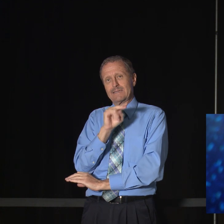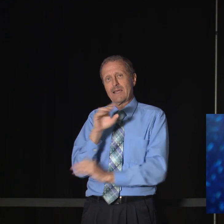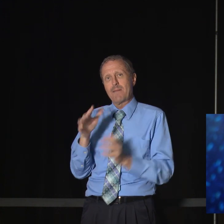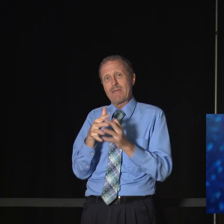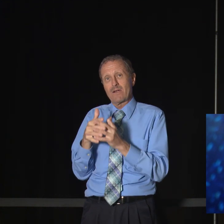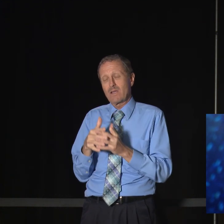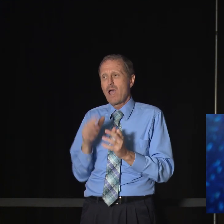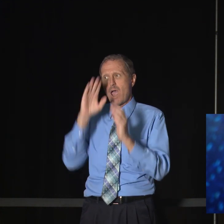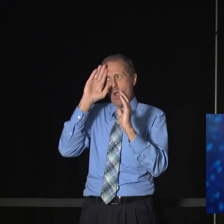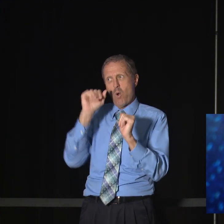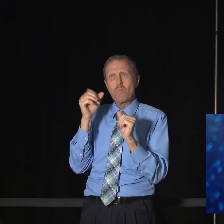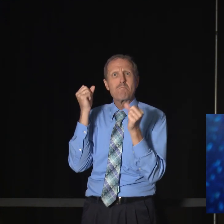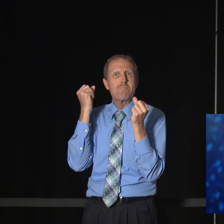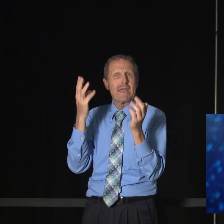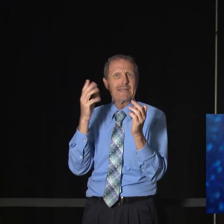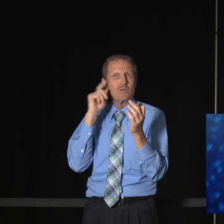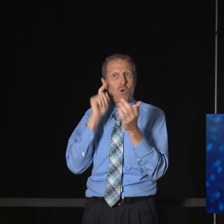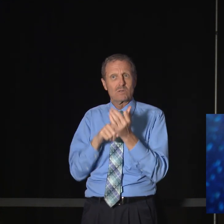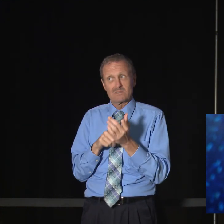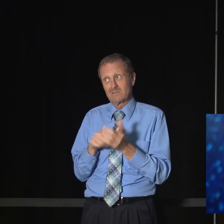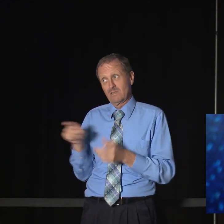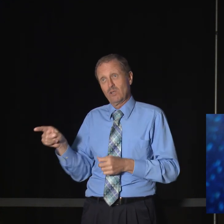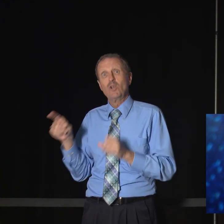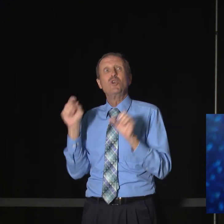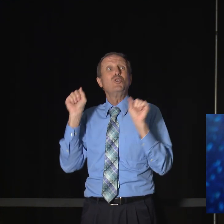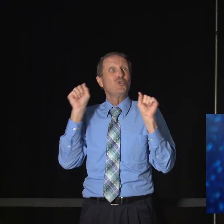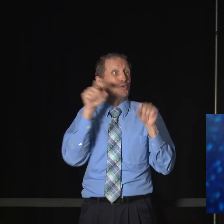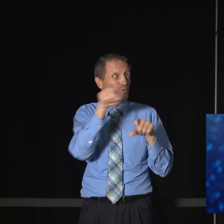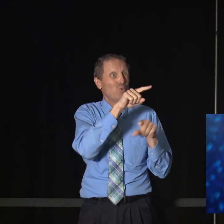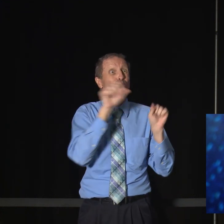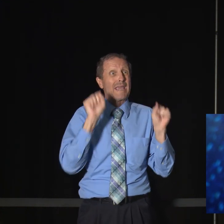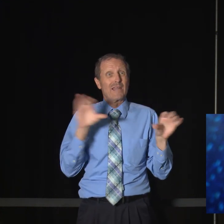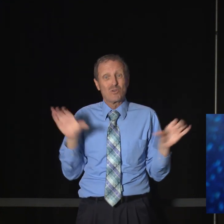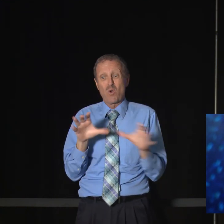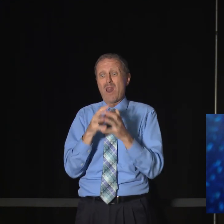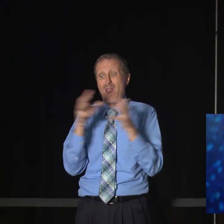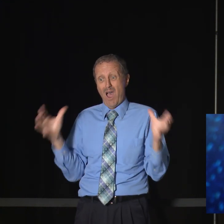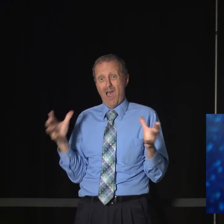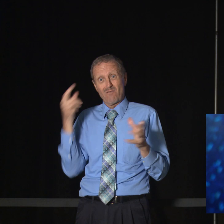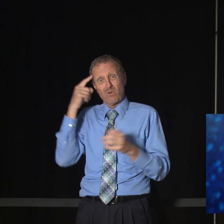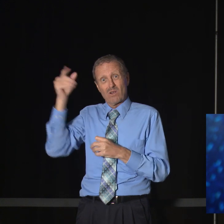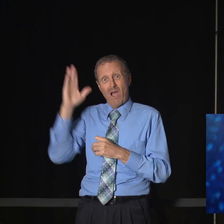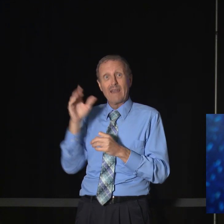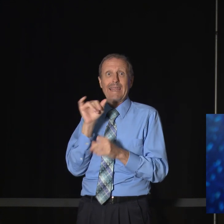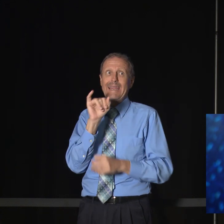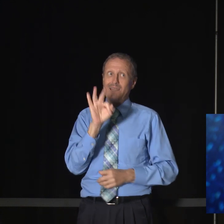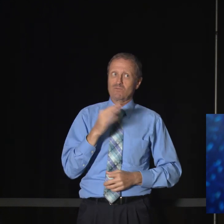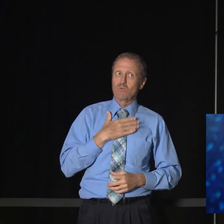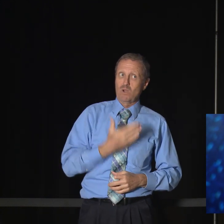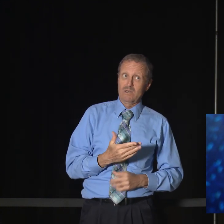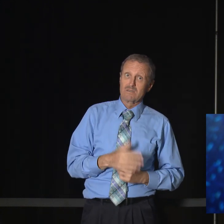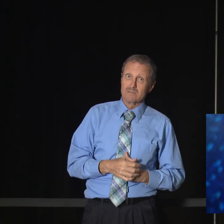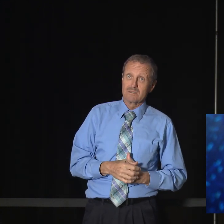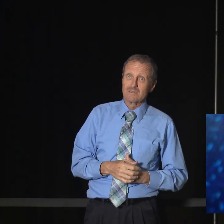that many young people realize that you can do a lot of things for God if you are willing. Thank you very much.